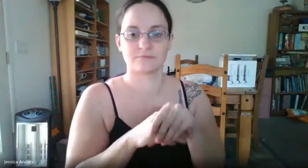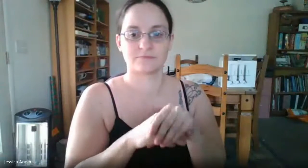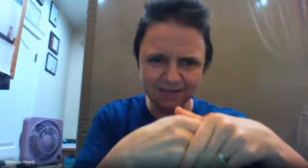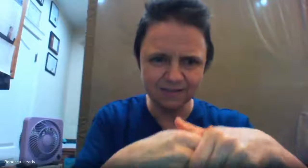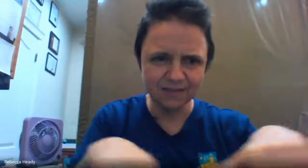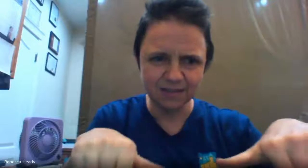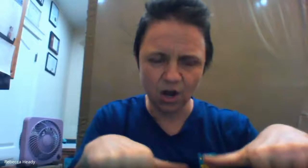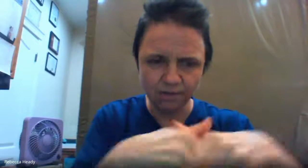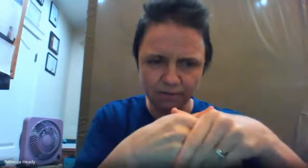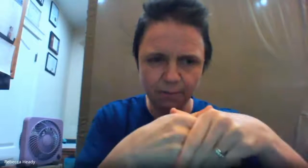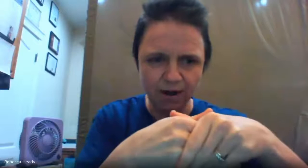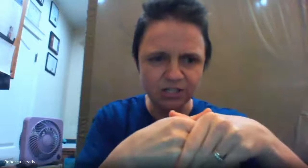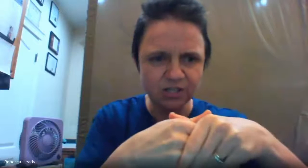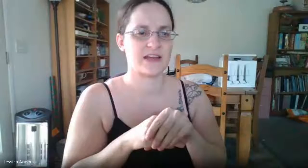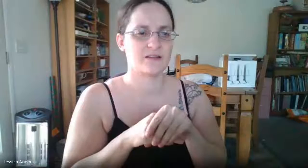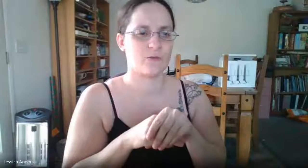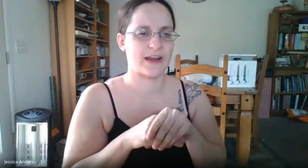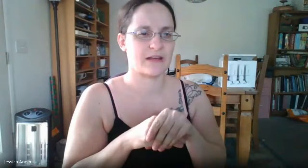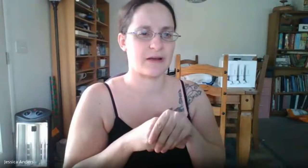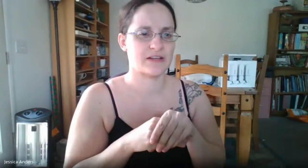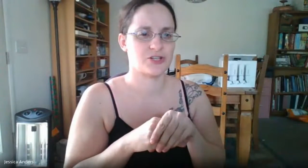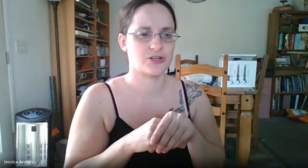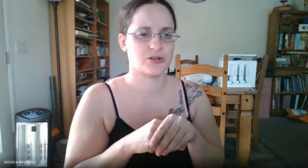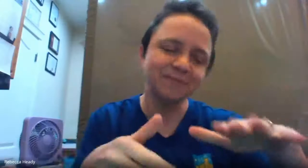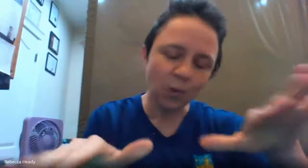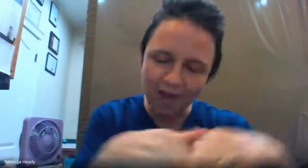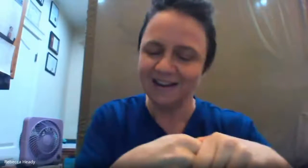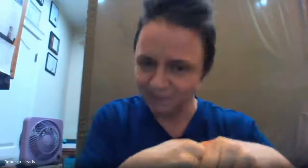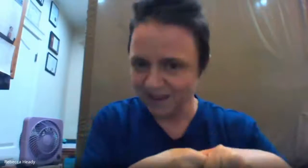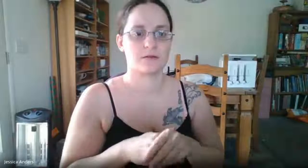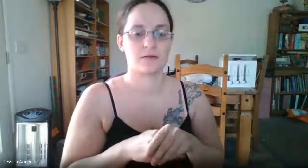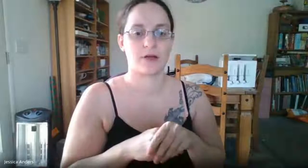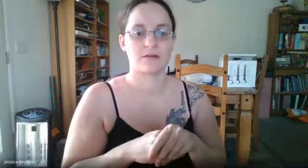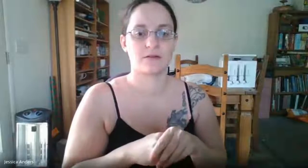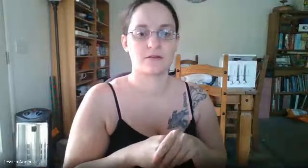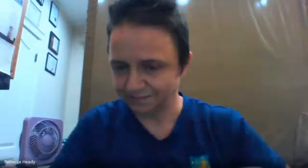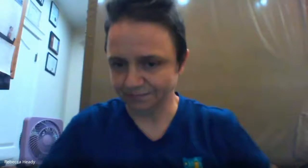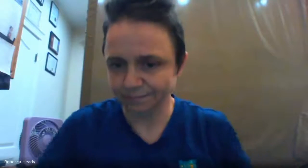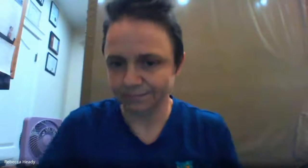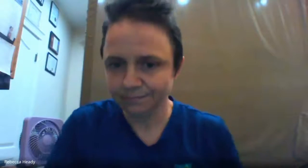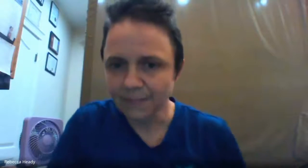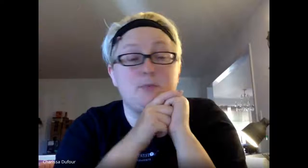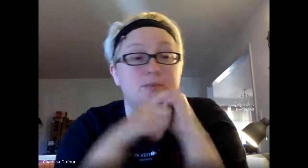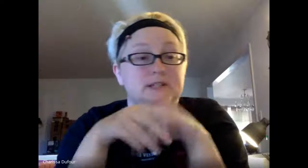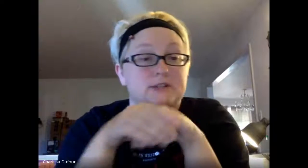this at all? Like Marriage? wedding, marriage? Wedding, right. Yeah. Wedding, not marriage, wedding. Hasn't come up with my 6-year-old.